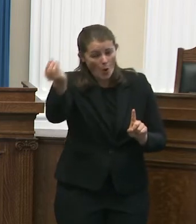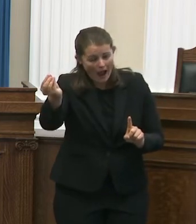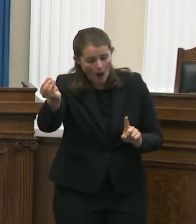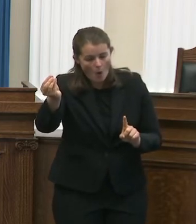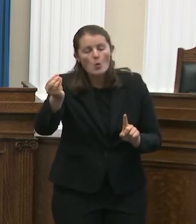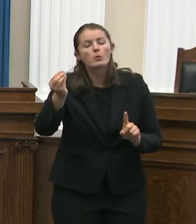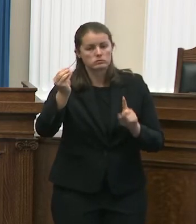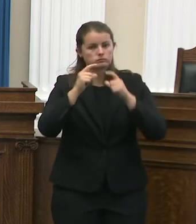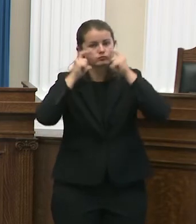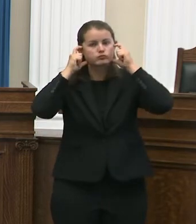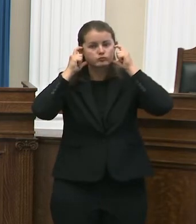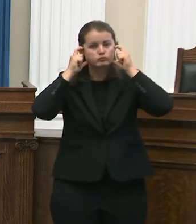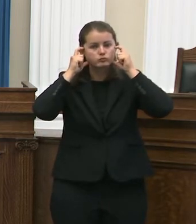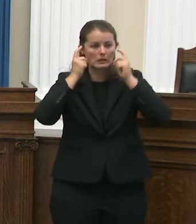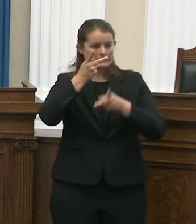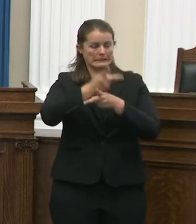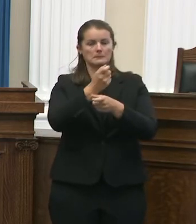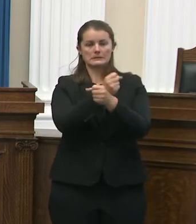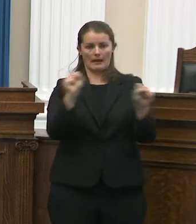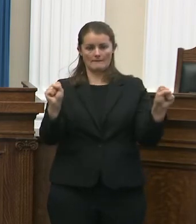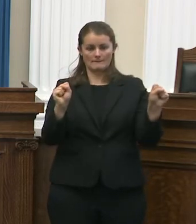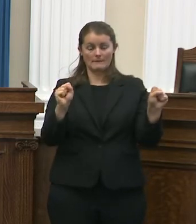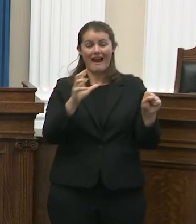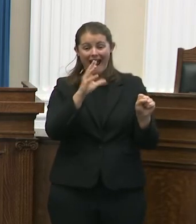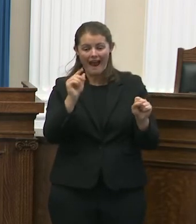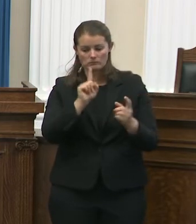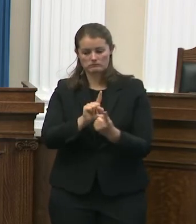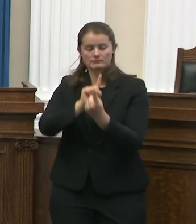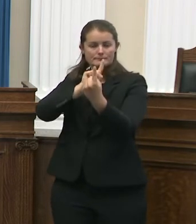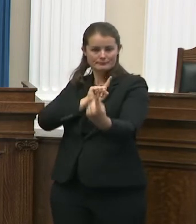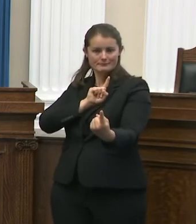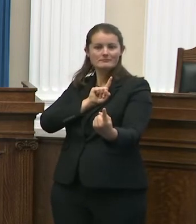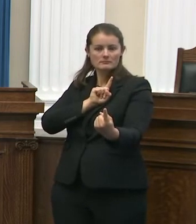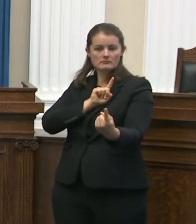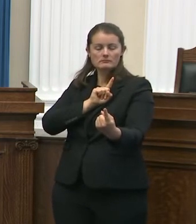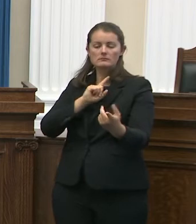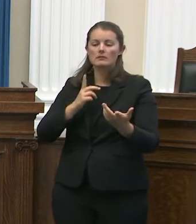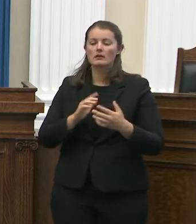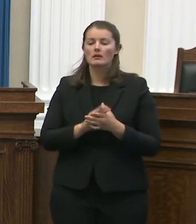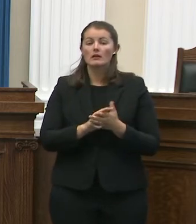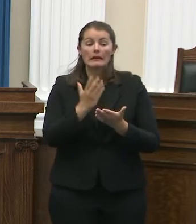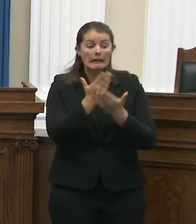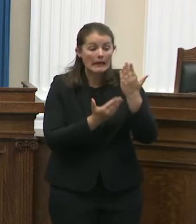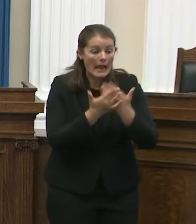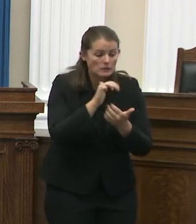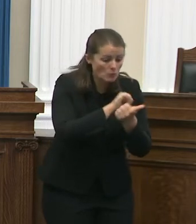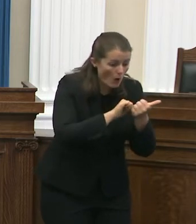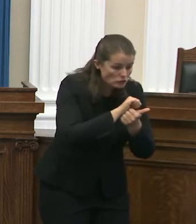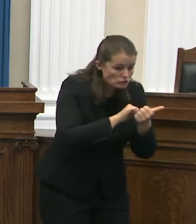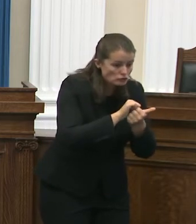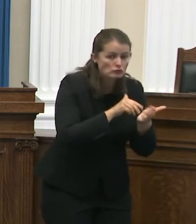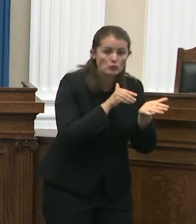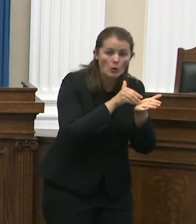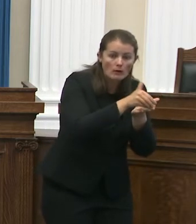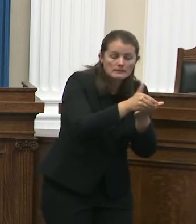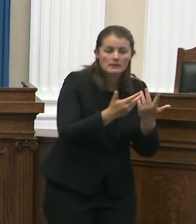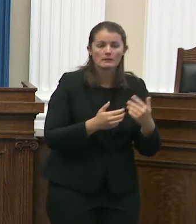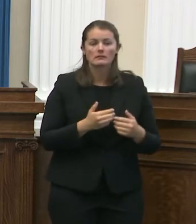and protect and practice social distancing. We must remember to wash our hands and avoid touching our